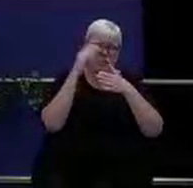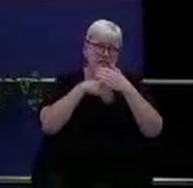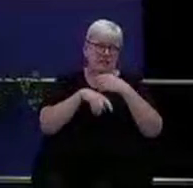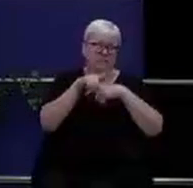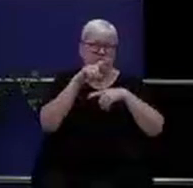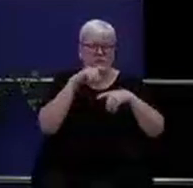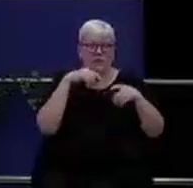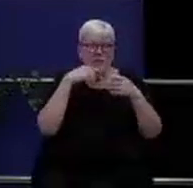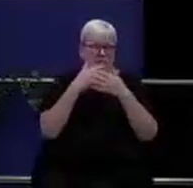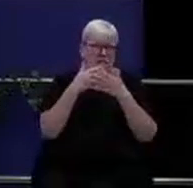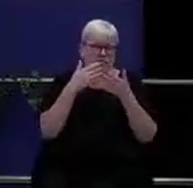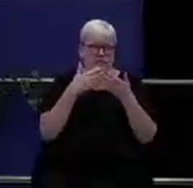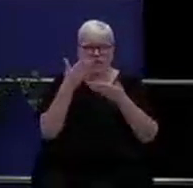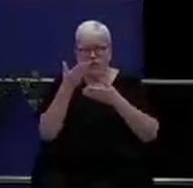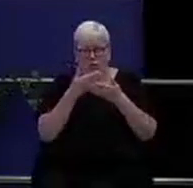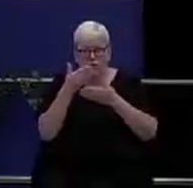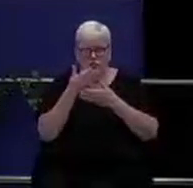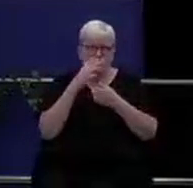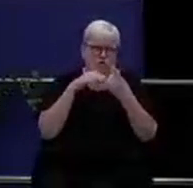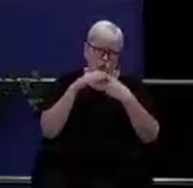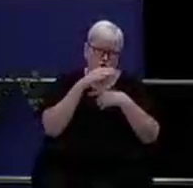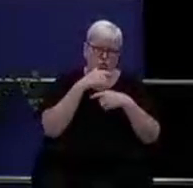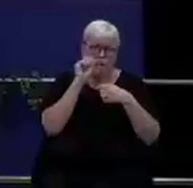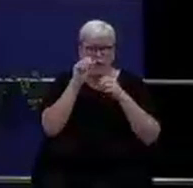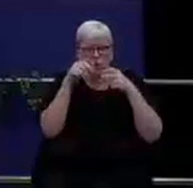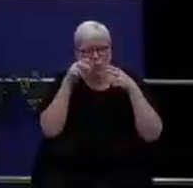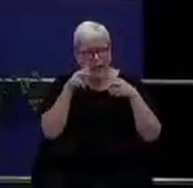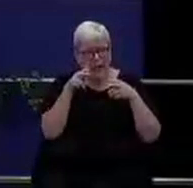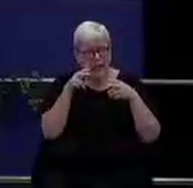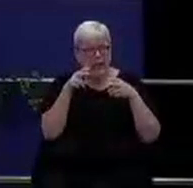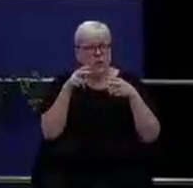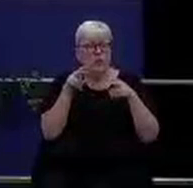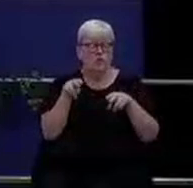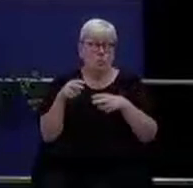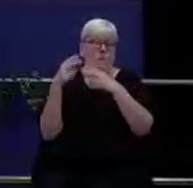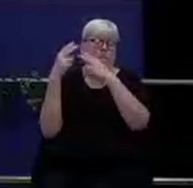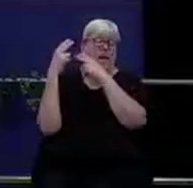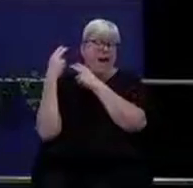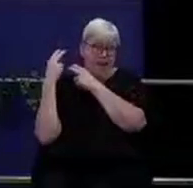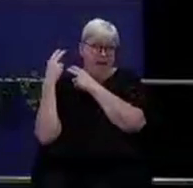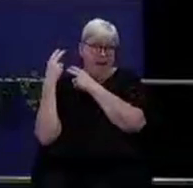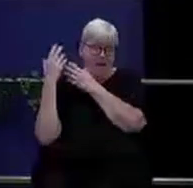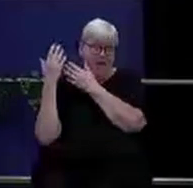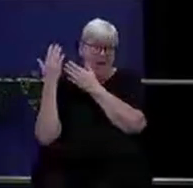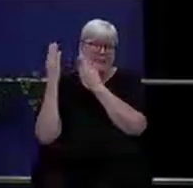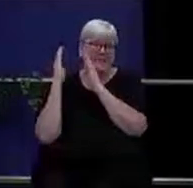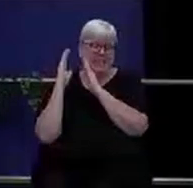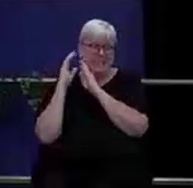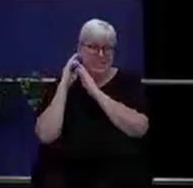and have to negotiate their way socially. And when you look back and